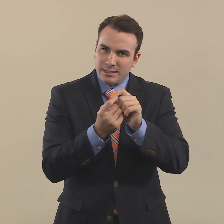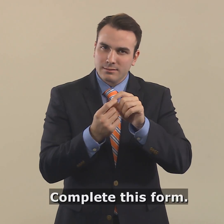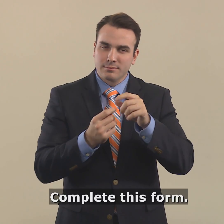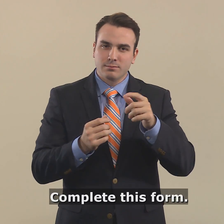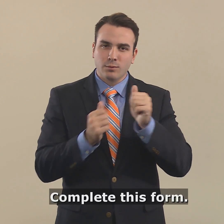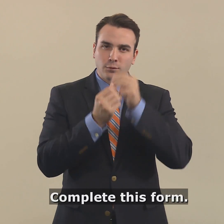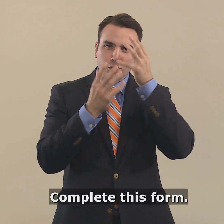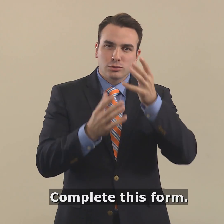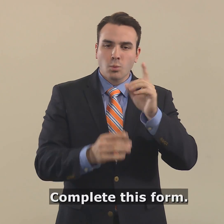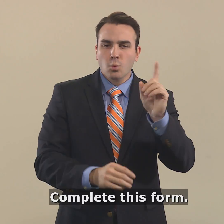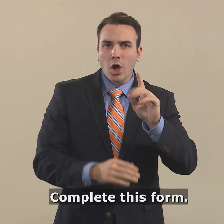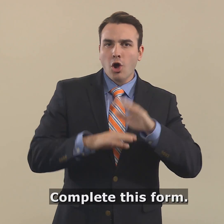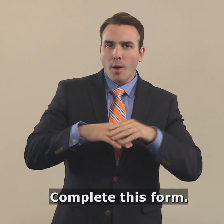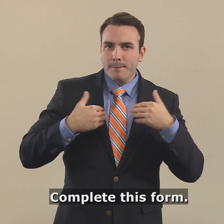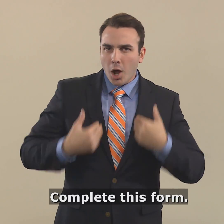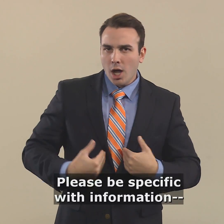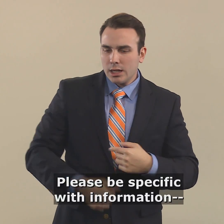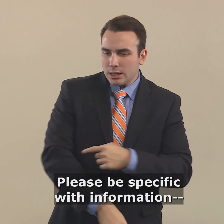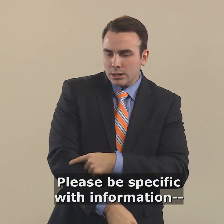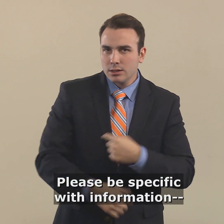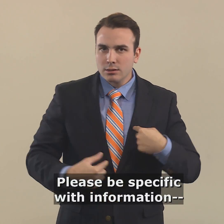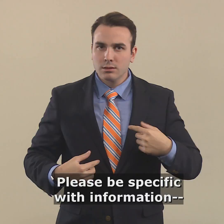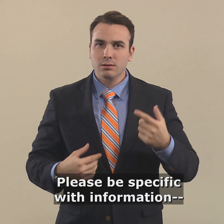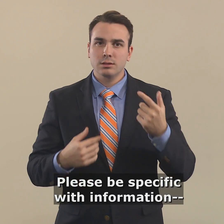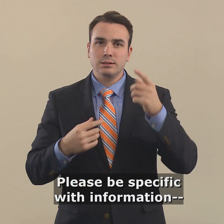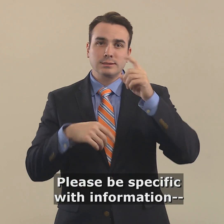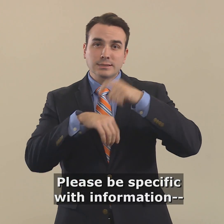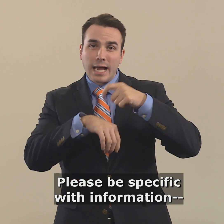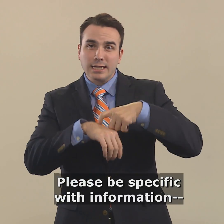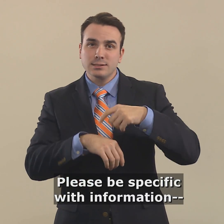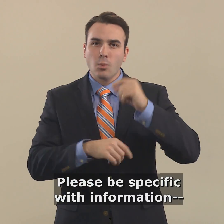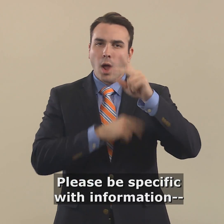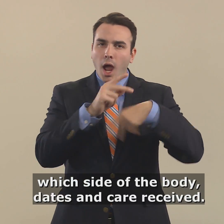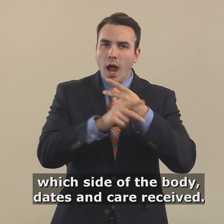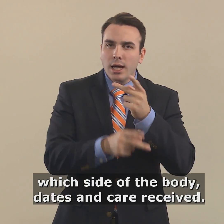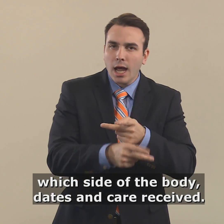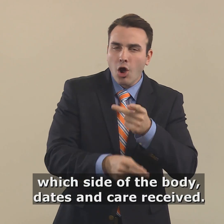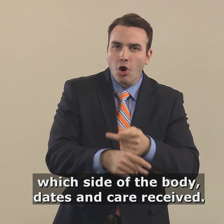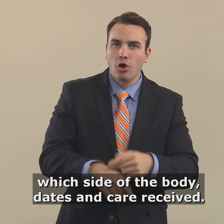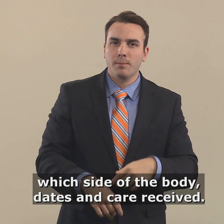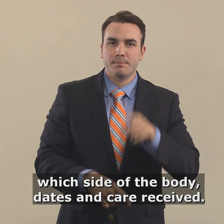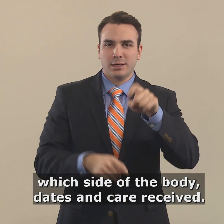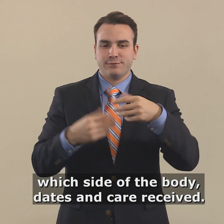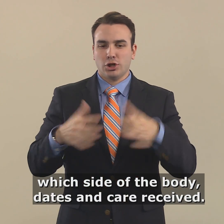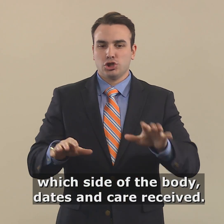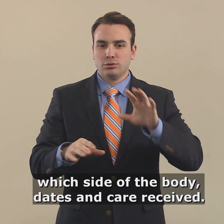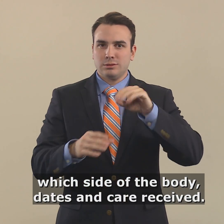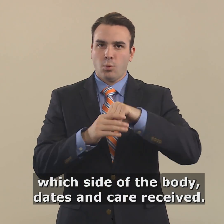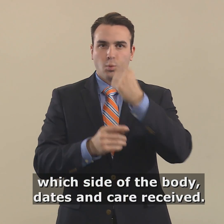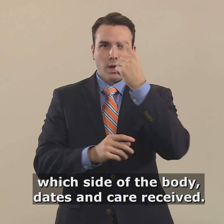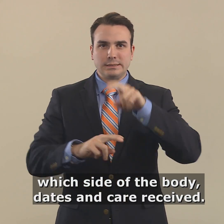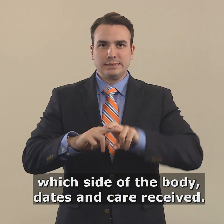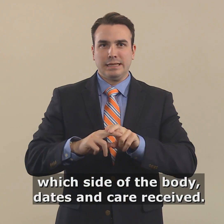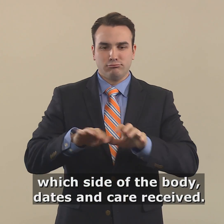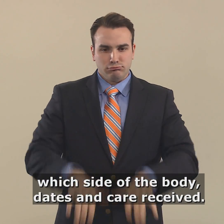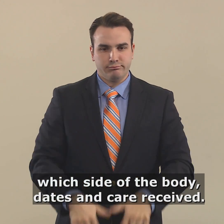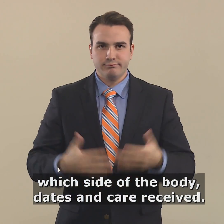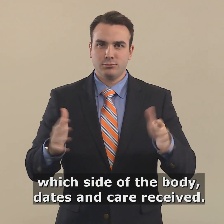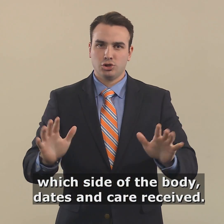Complete this form. Please be specific with information: which side of the body, dates, and care received. This form must